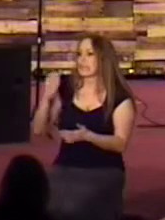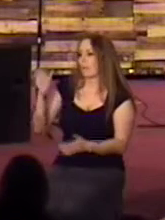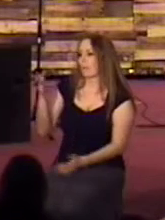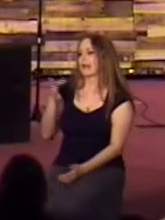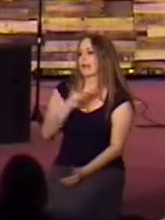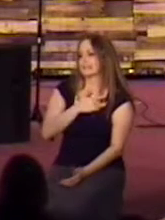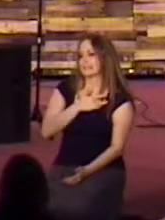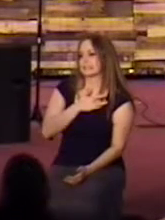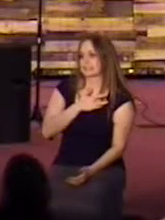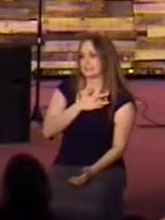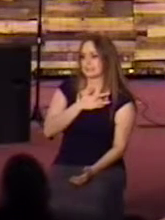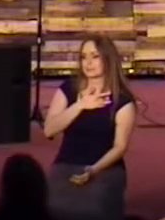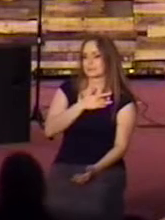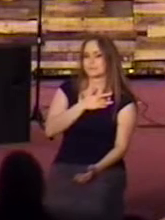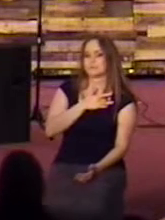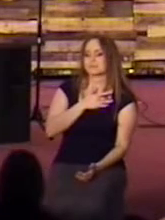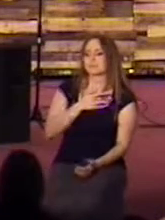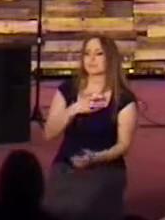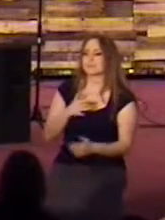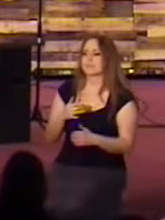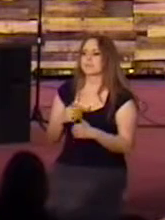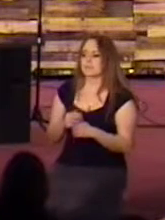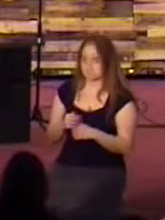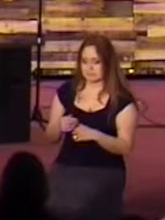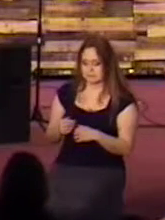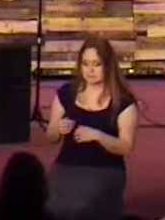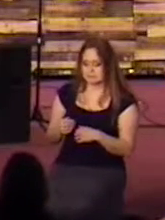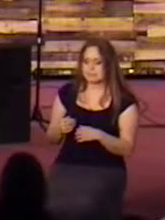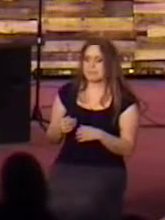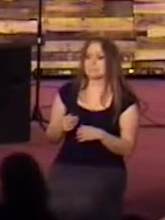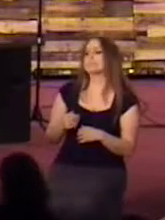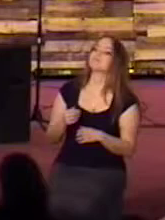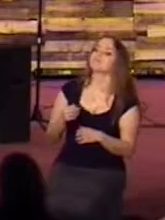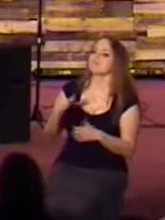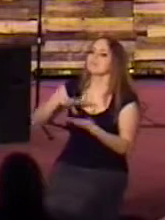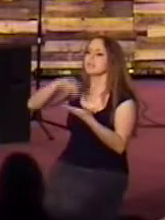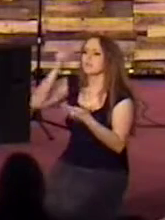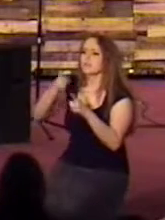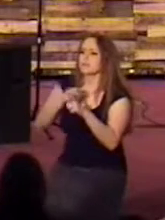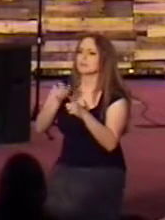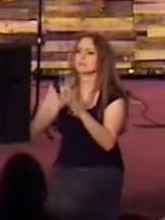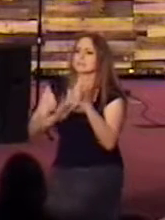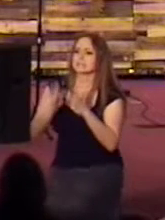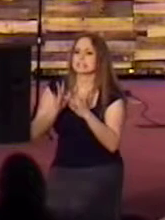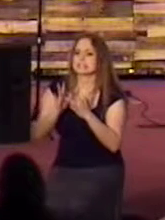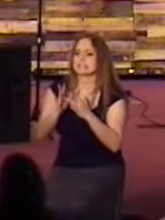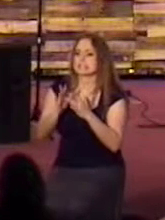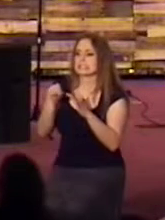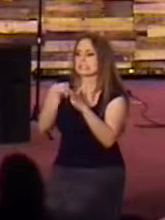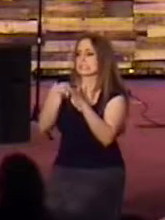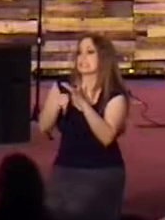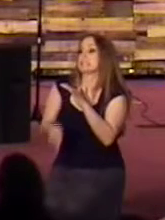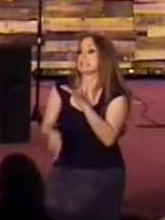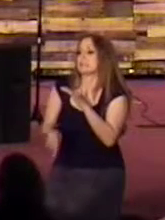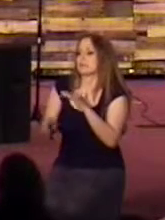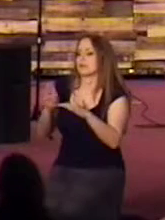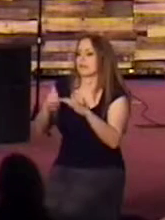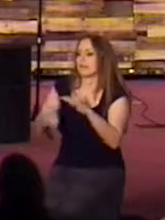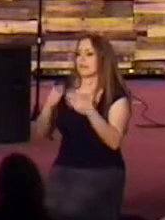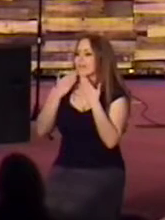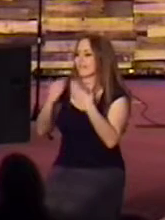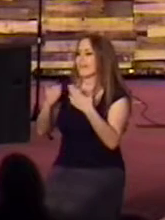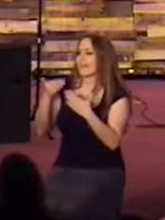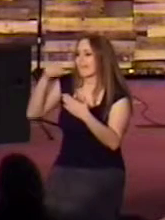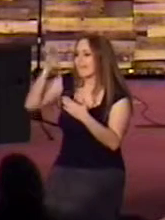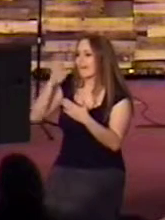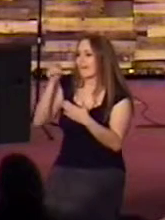grace. But what I want us to learn from Jesus is that this is deeper than just thanking God for some food. This